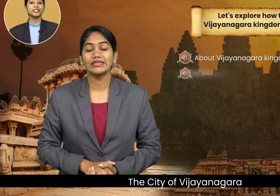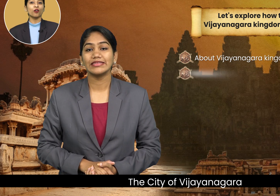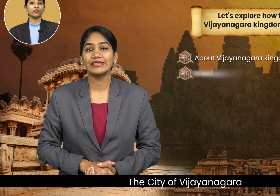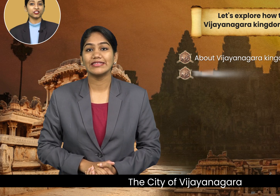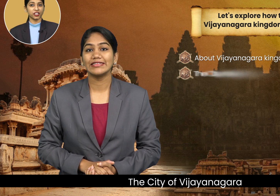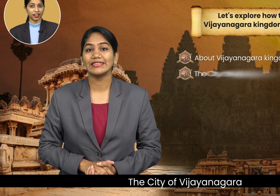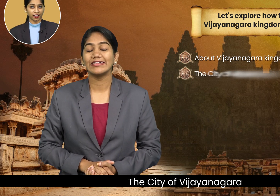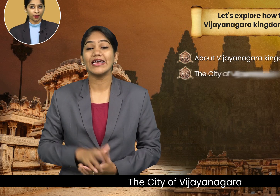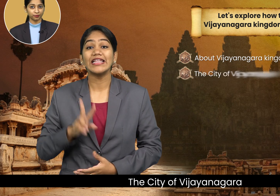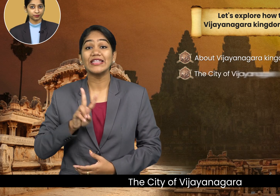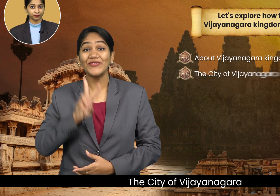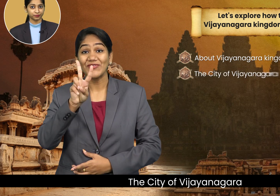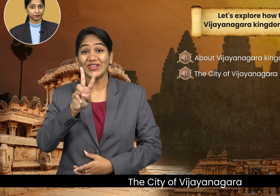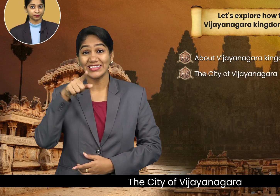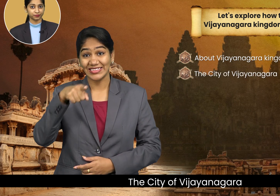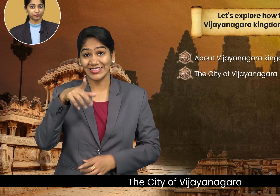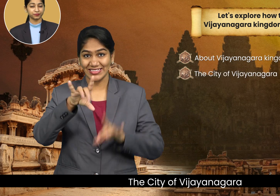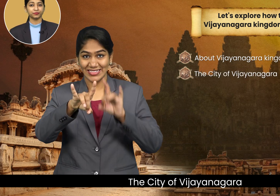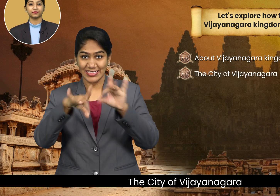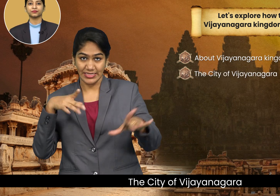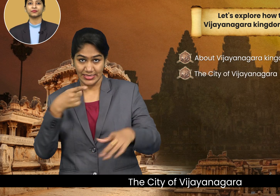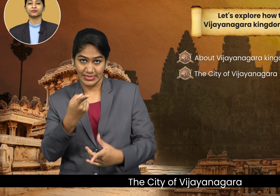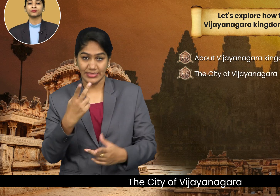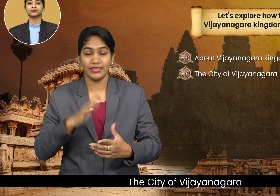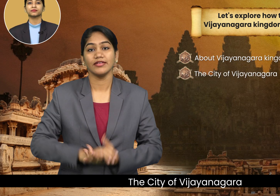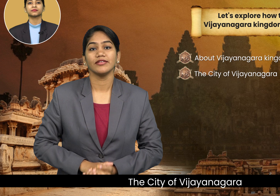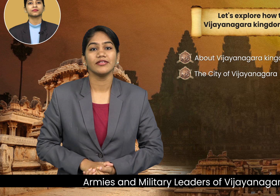the city of Vijayanagara,